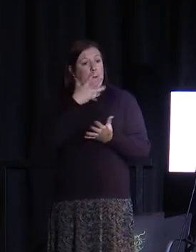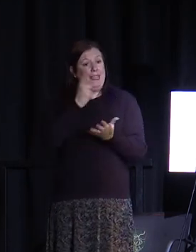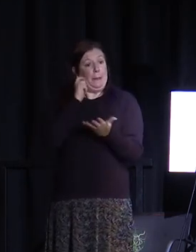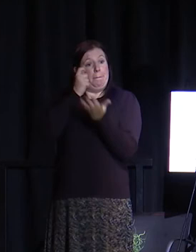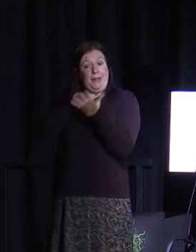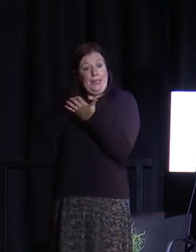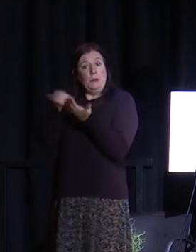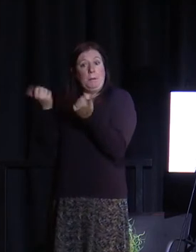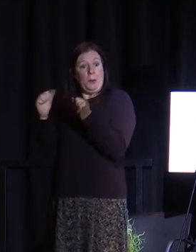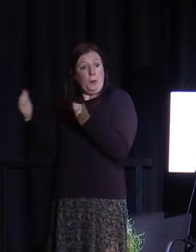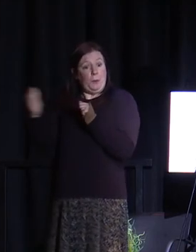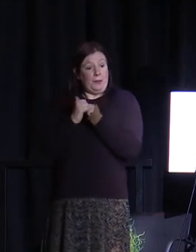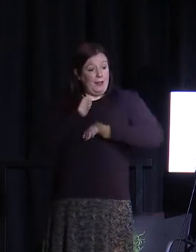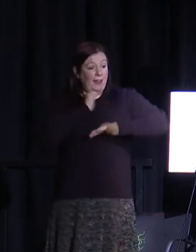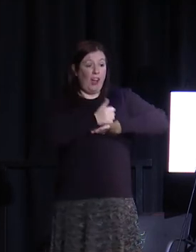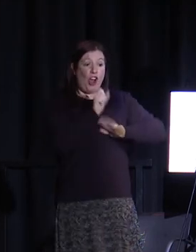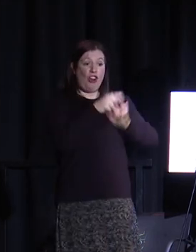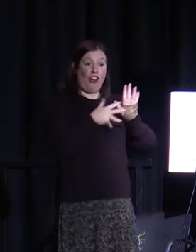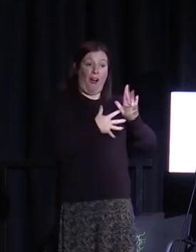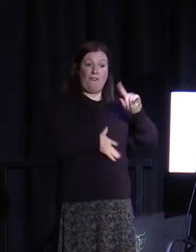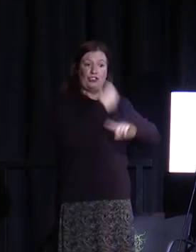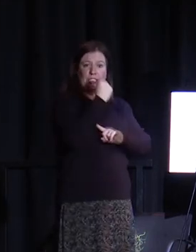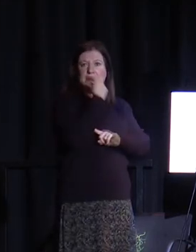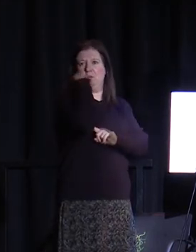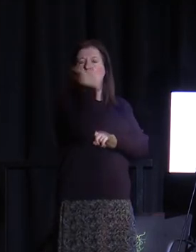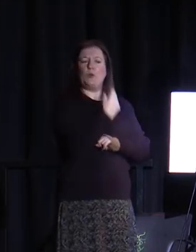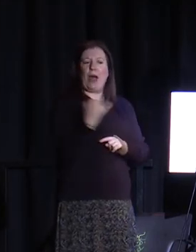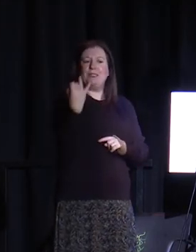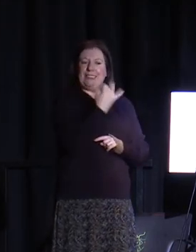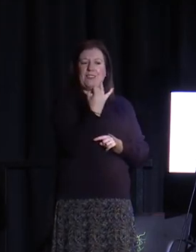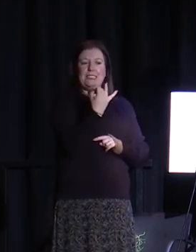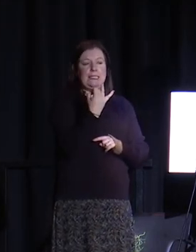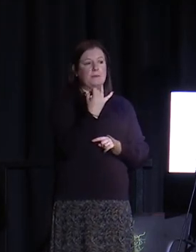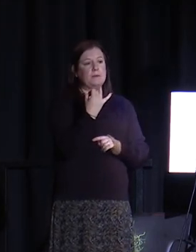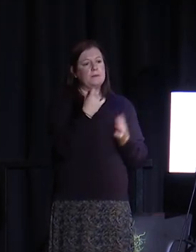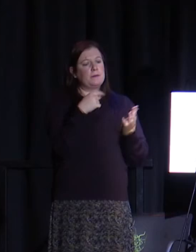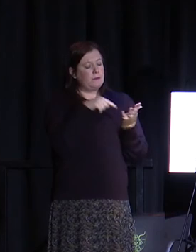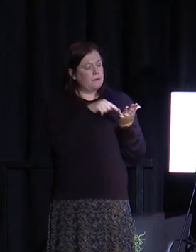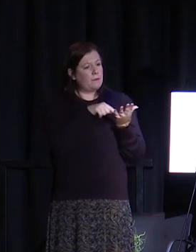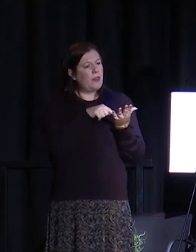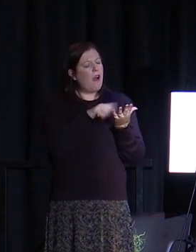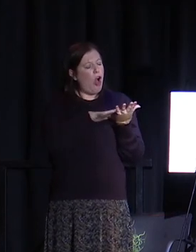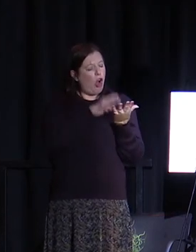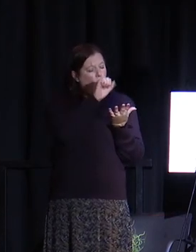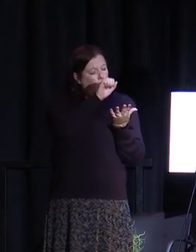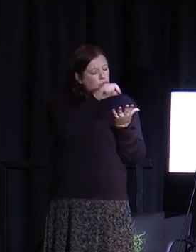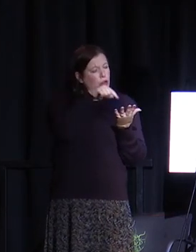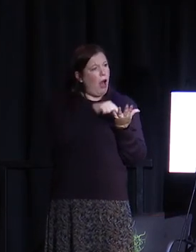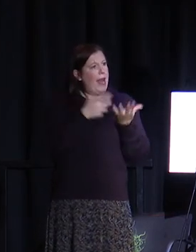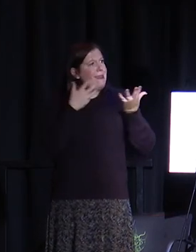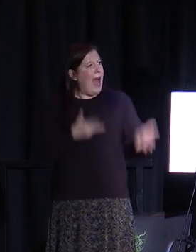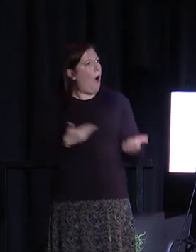which won the title for the city back in 2017, was really centred on exploring the role of culture in a modern